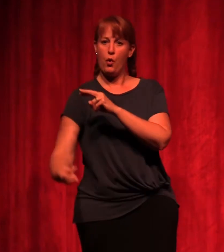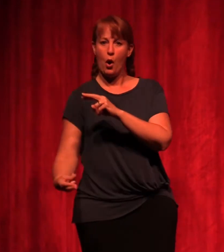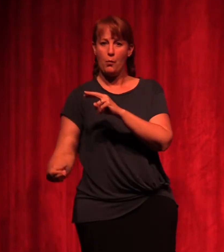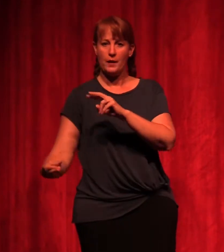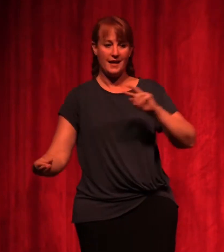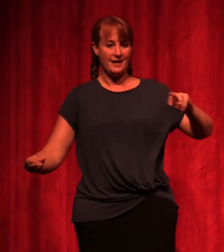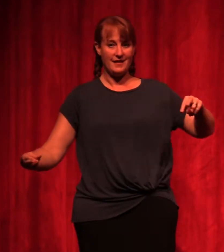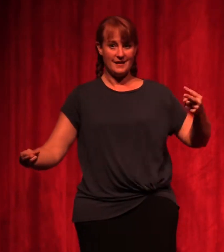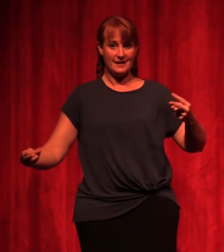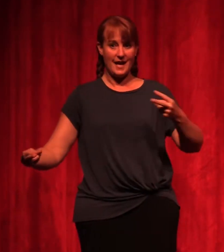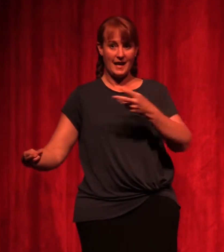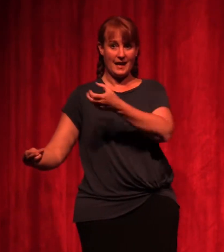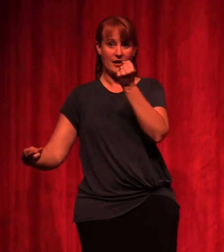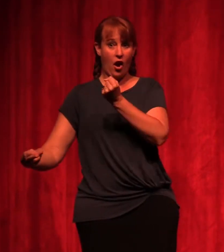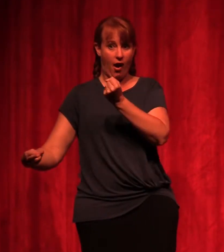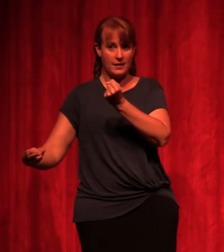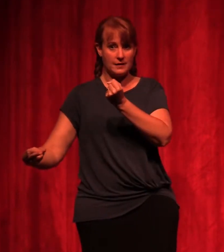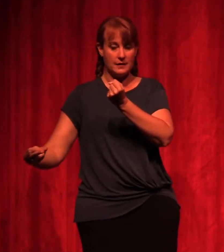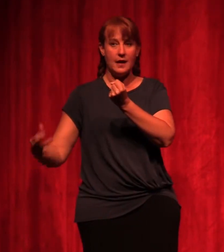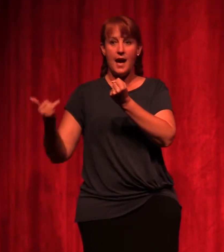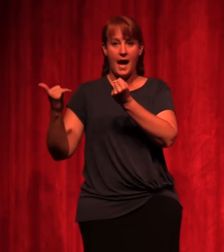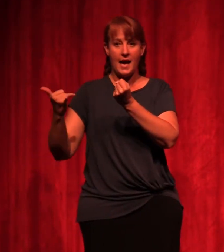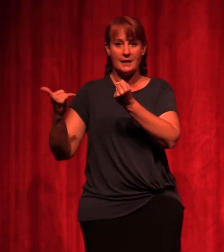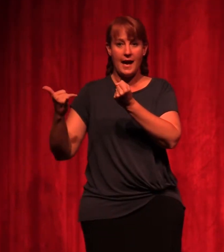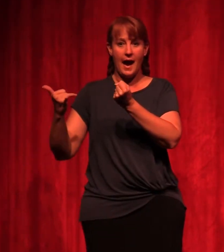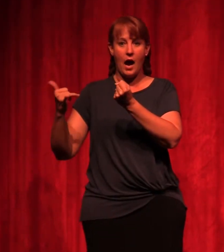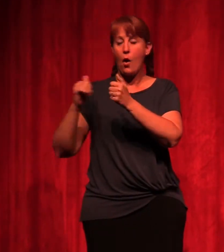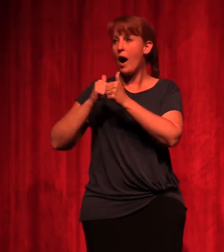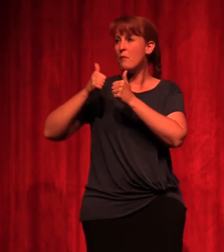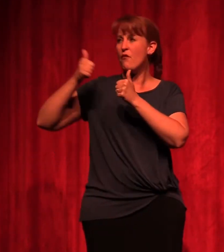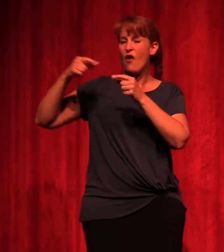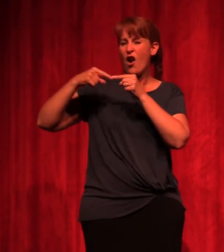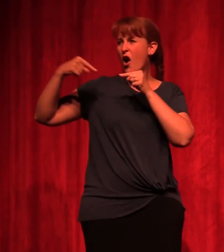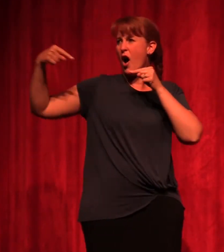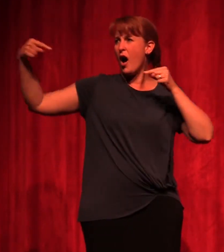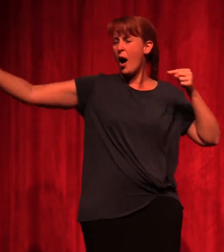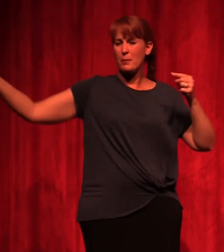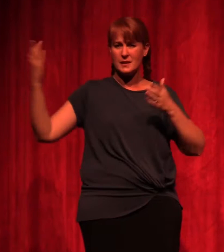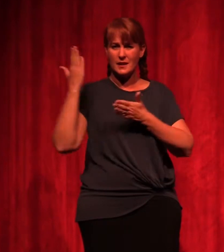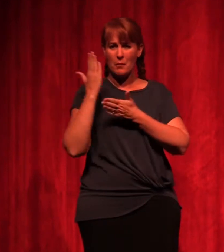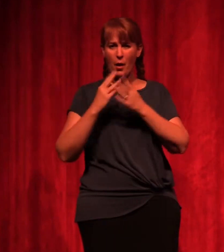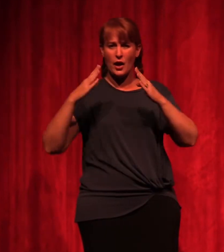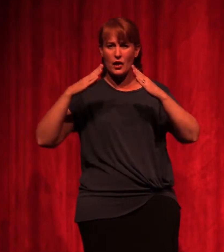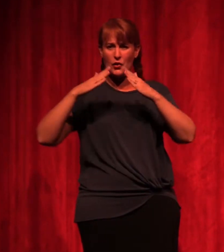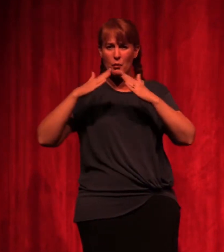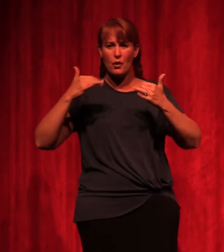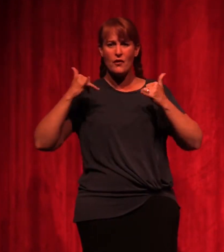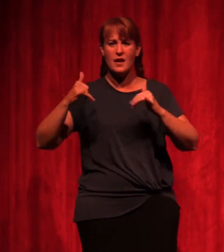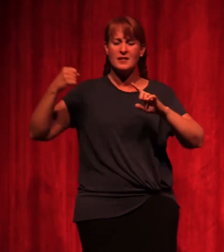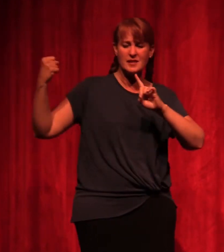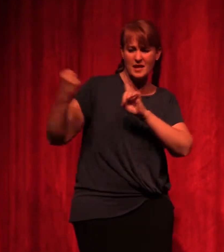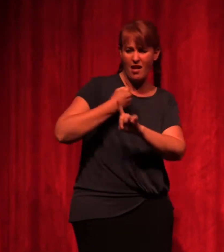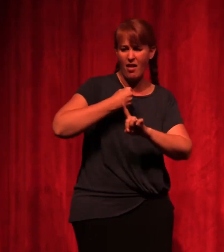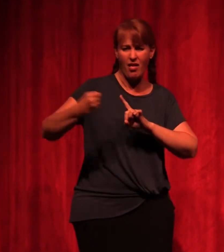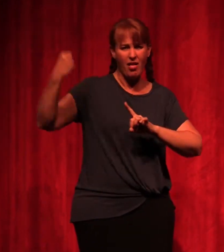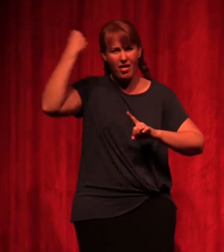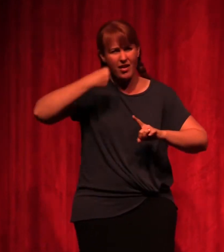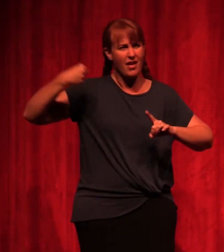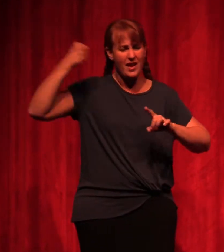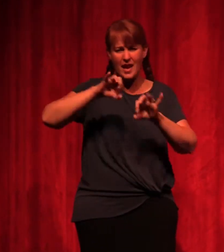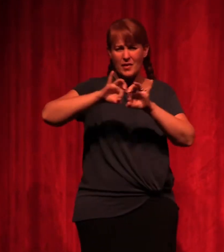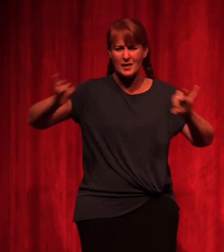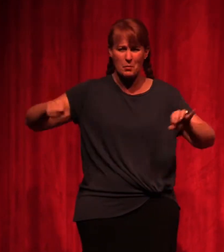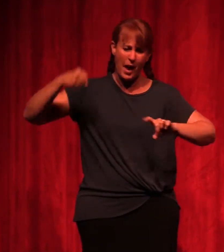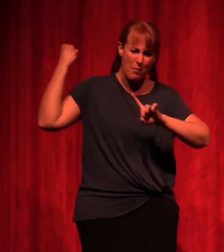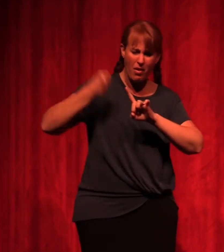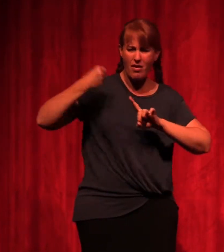second redundant set of anchors, and at this point, I'm on the far other end of that roof, still being beaten, still being hit by this steel